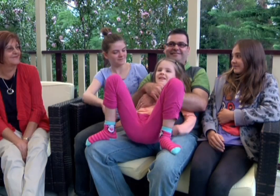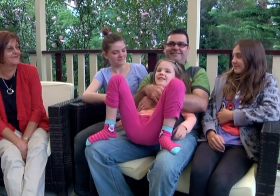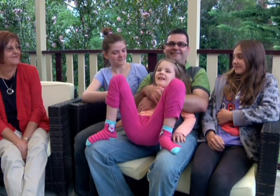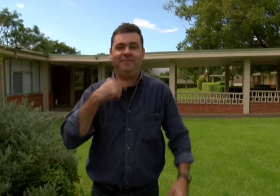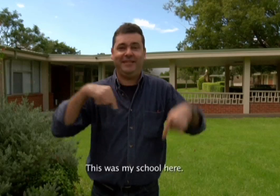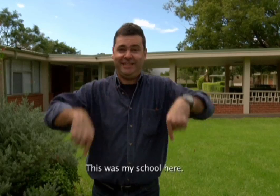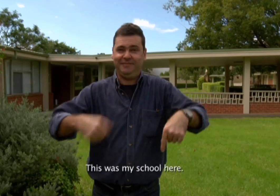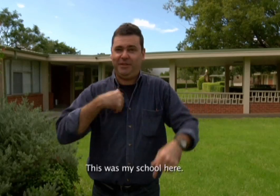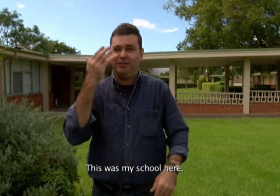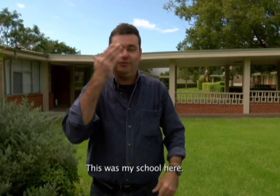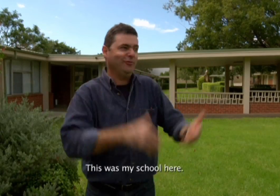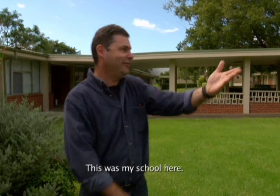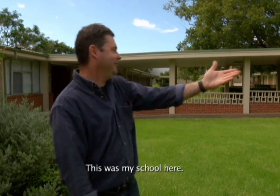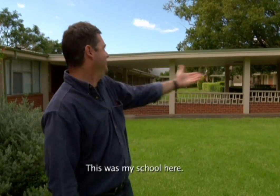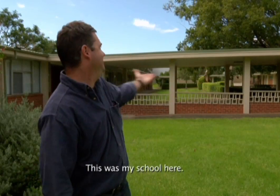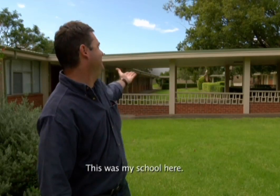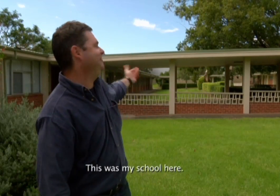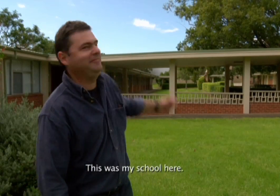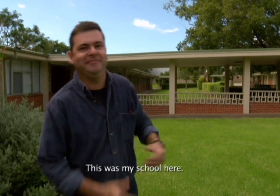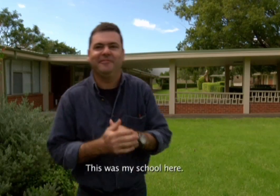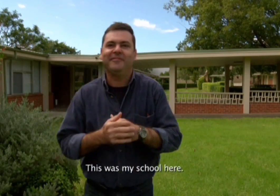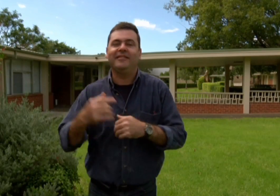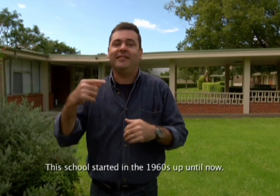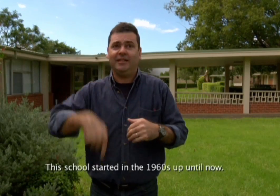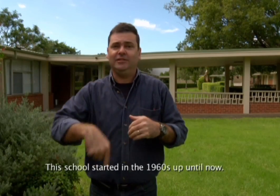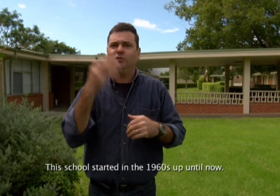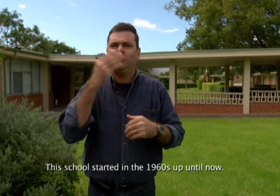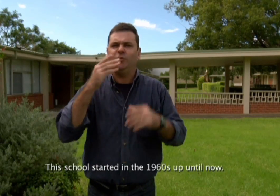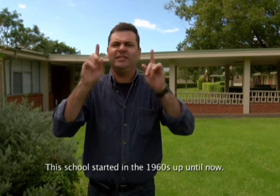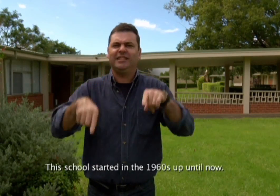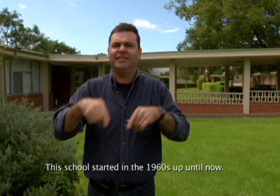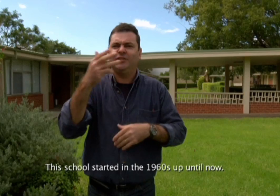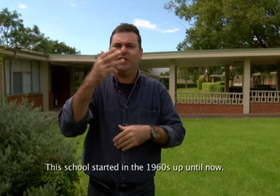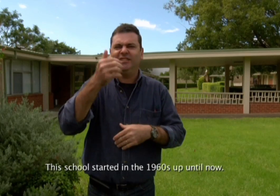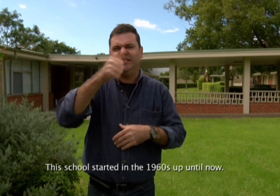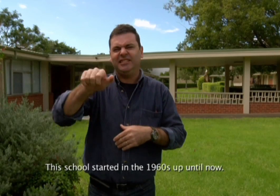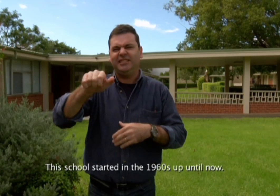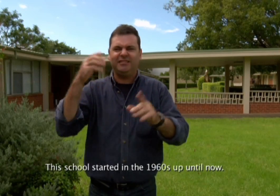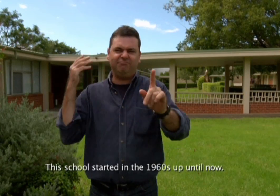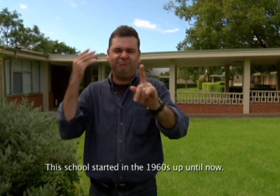or anything. This was my school here. This school started in the 1960s up until now.